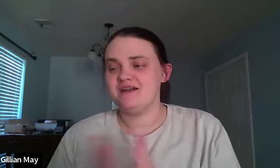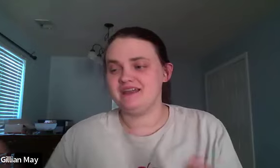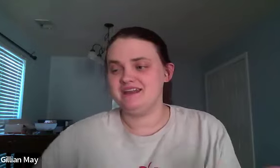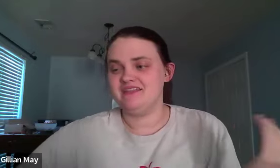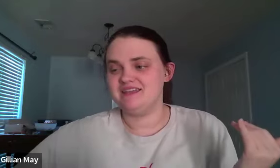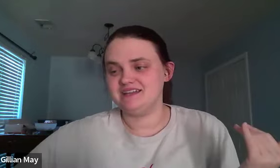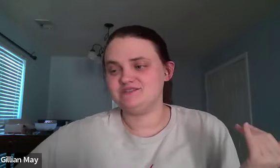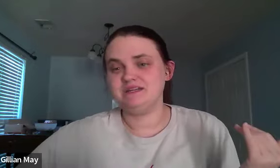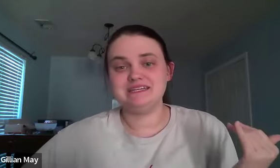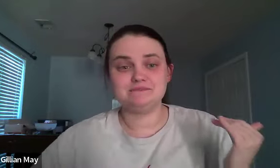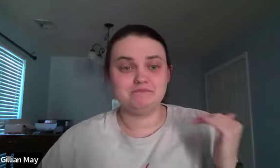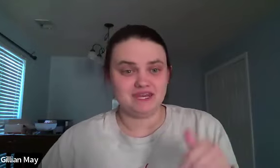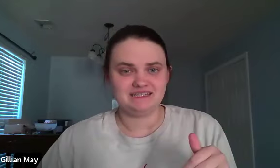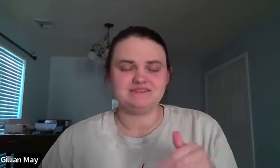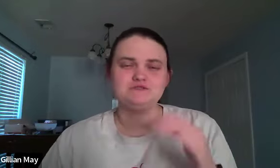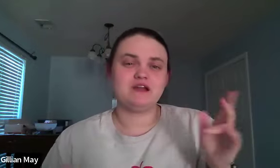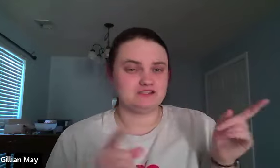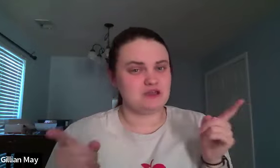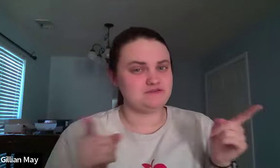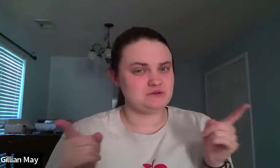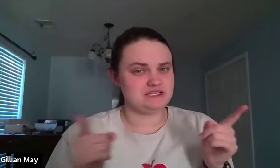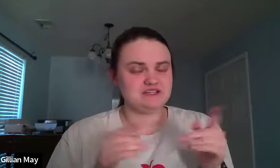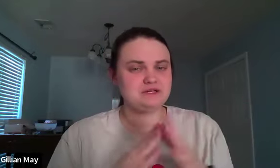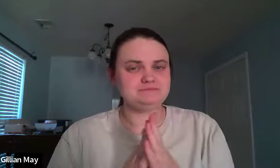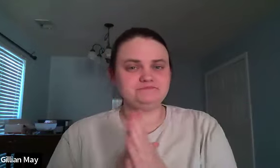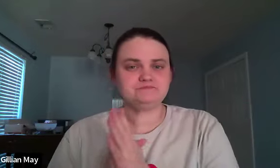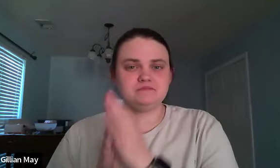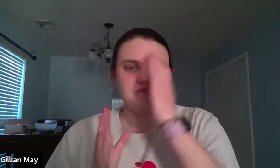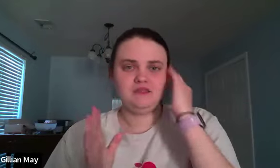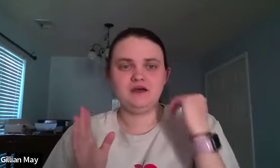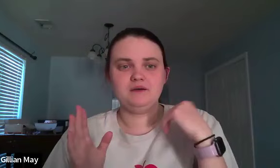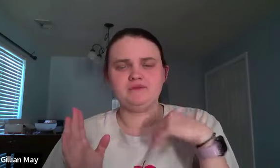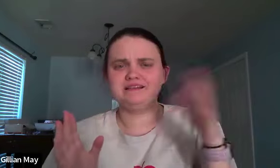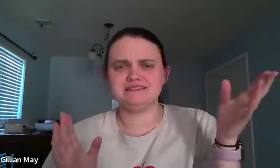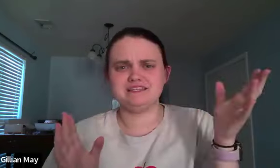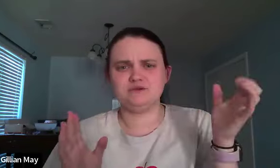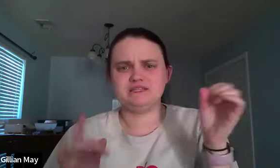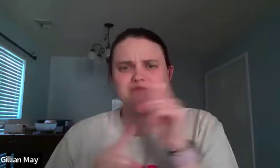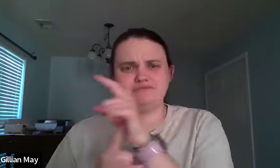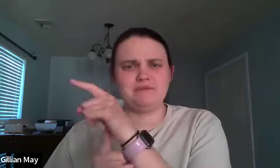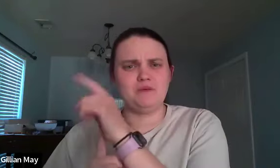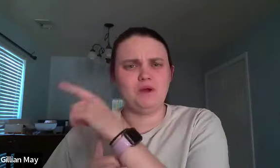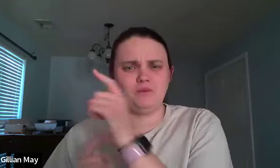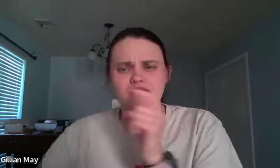right. The next one is minute. This one I also have two ways to do it. I realized I said two ways, but I meant one way